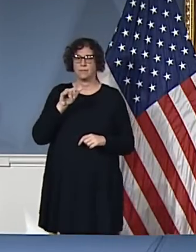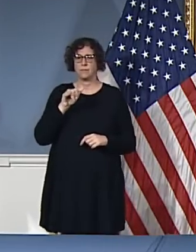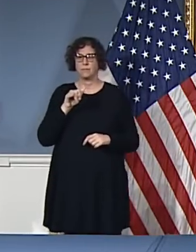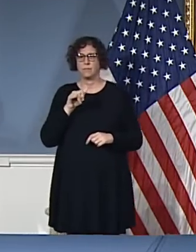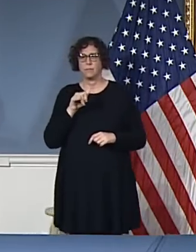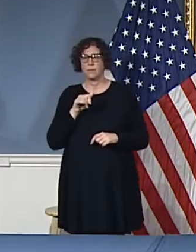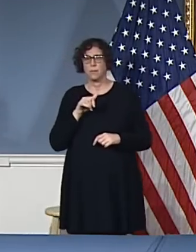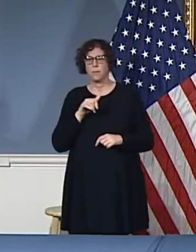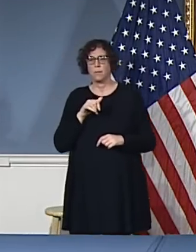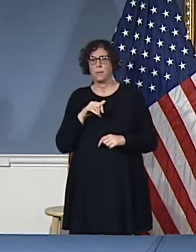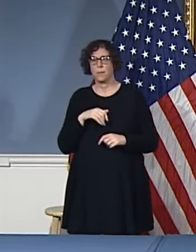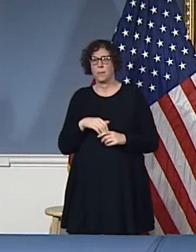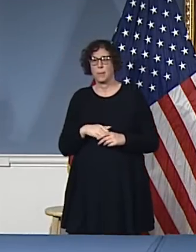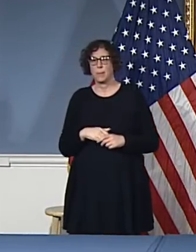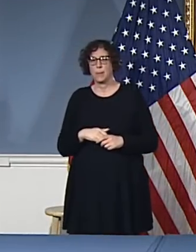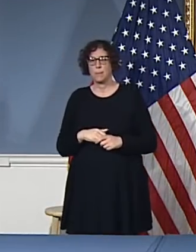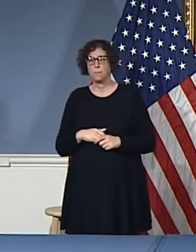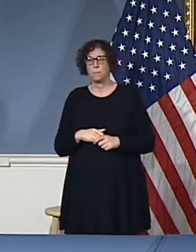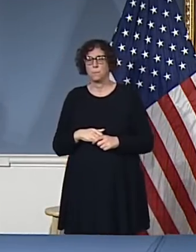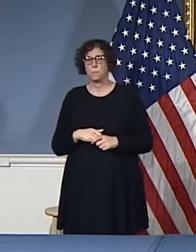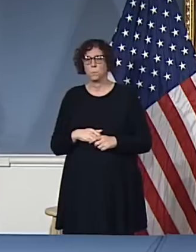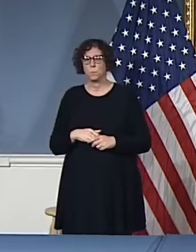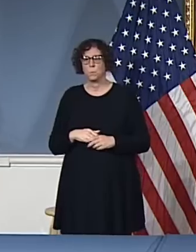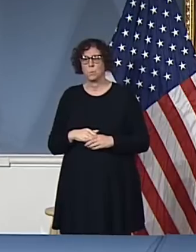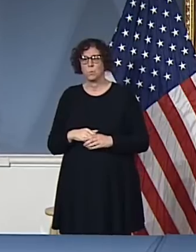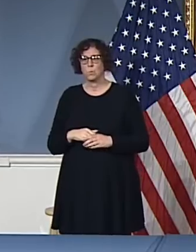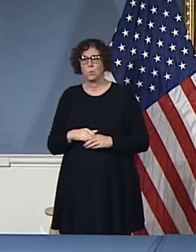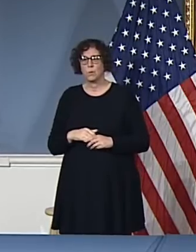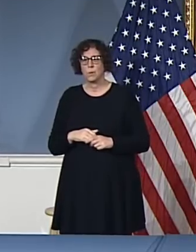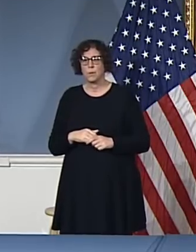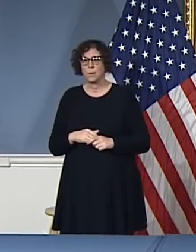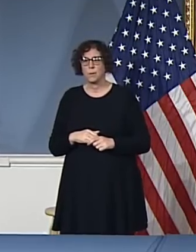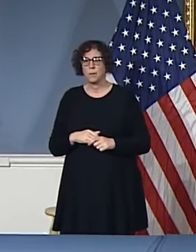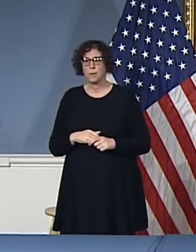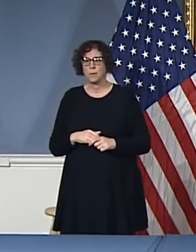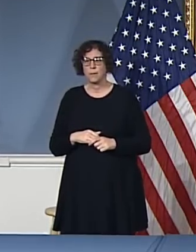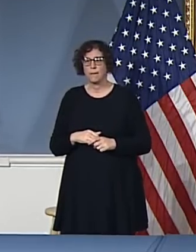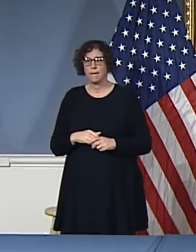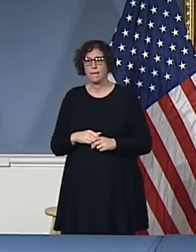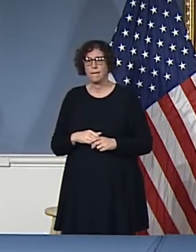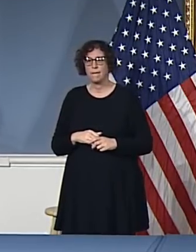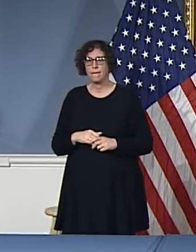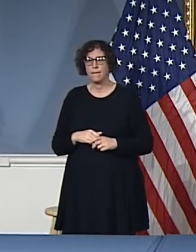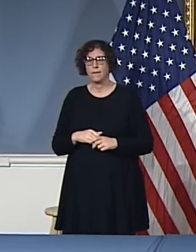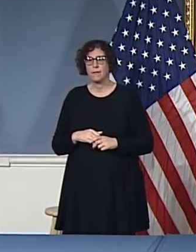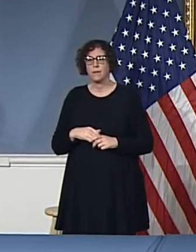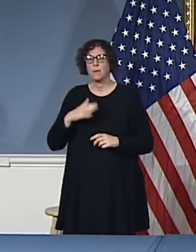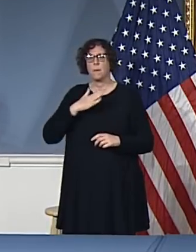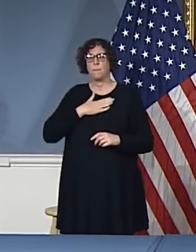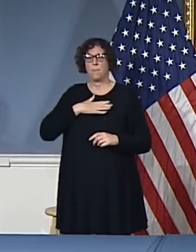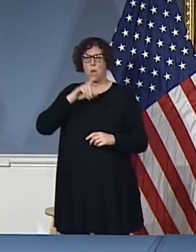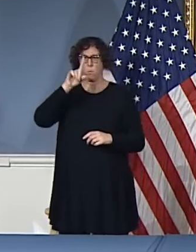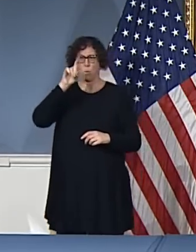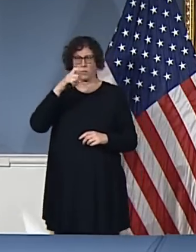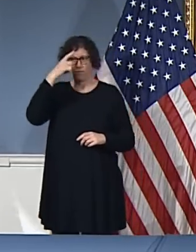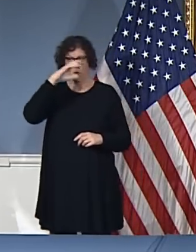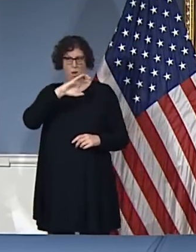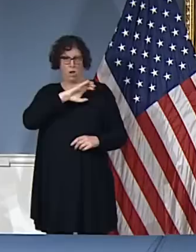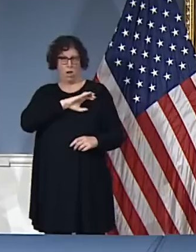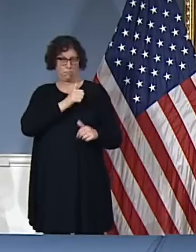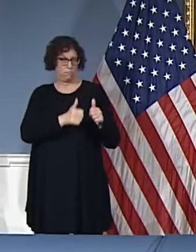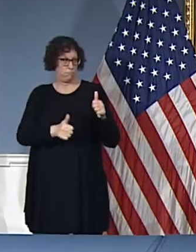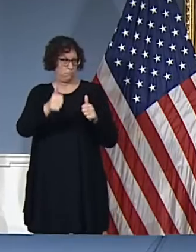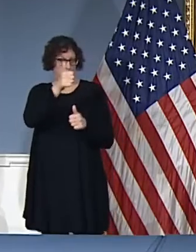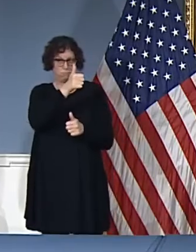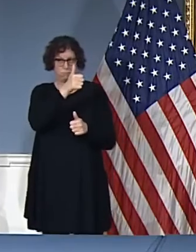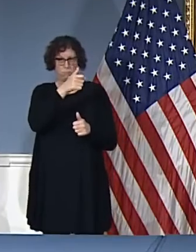Ashley, Good afternoon. there you go. Yeah, I'm here. The question I want to ask is for the police commissioner about exposure, since